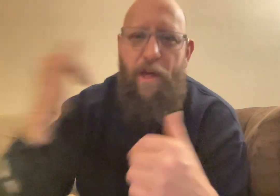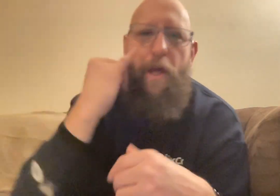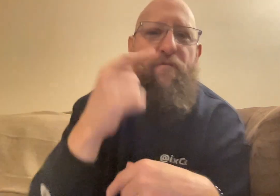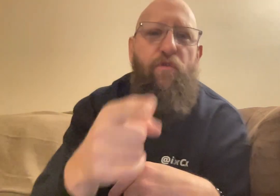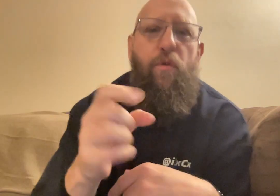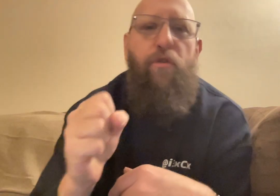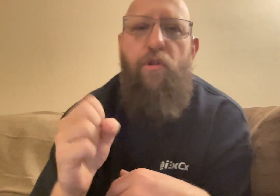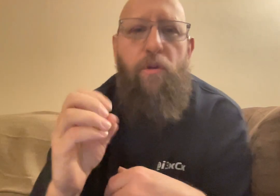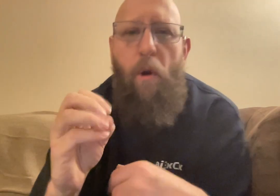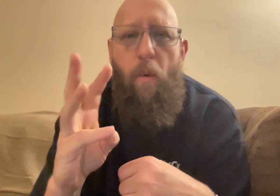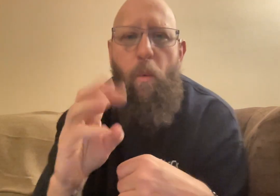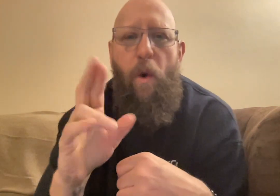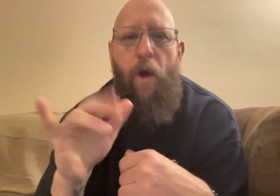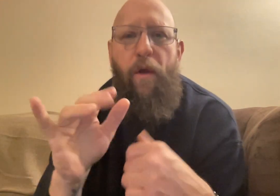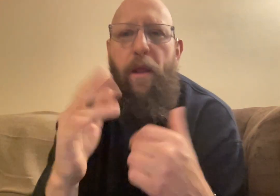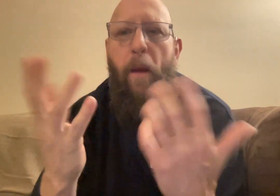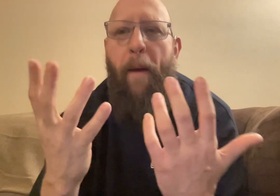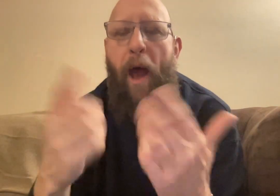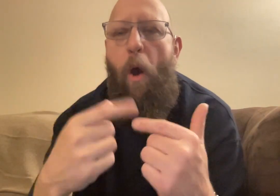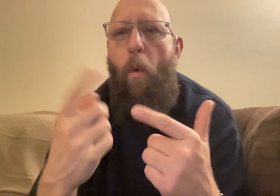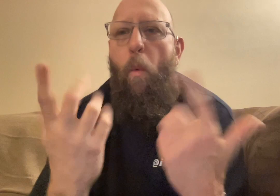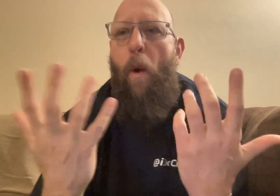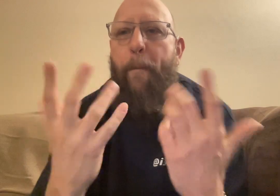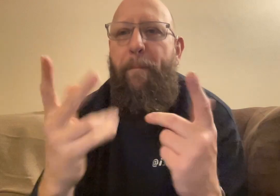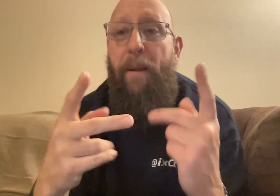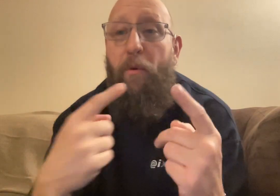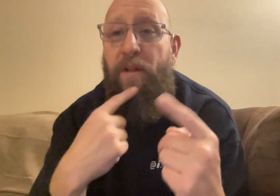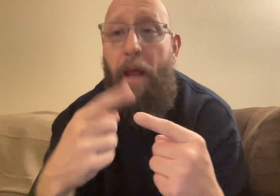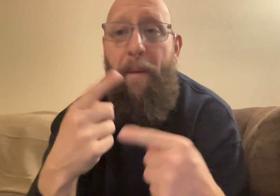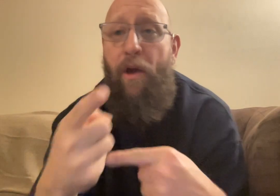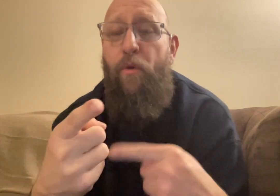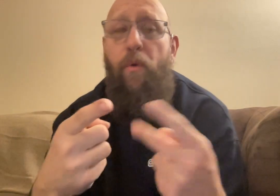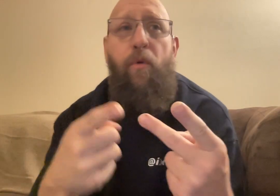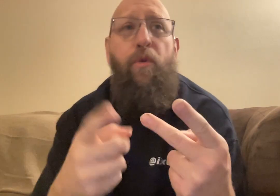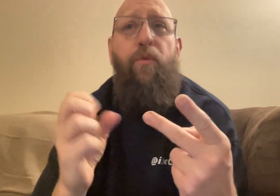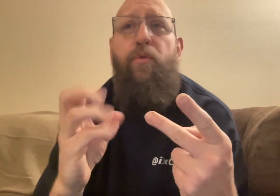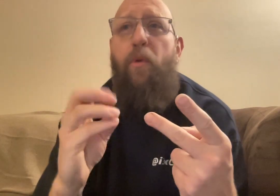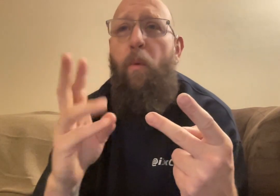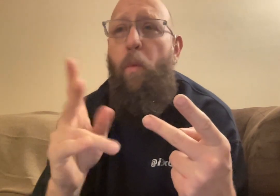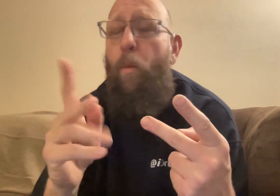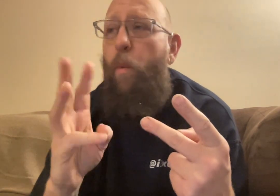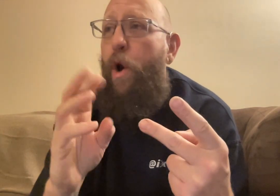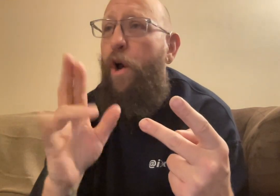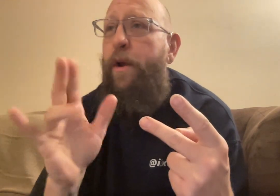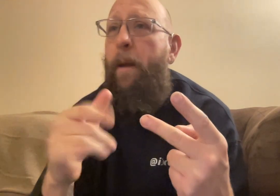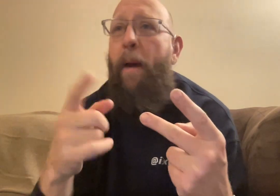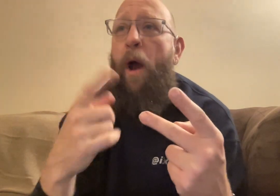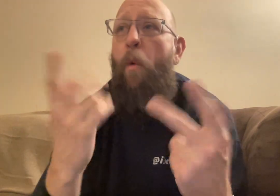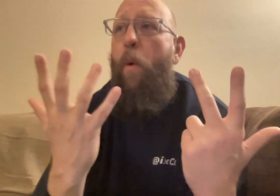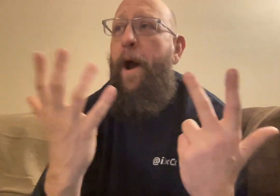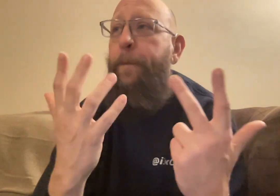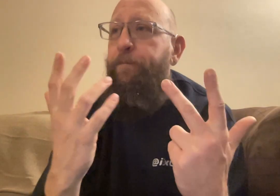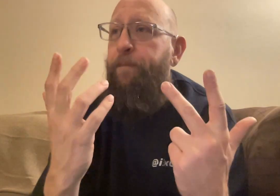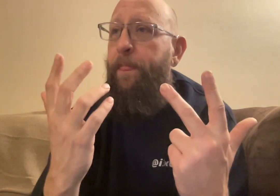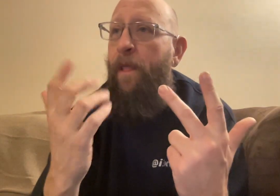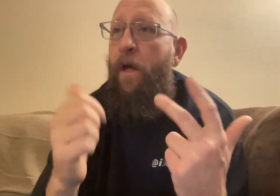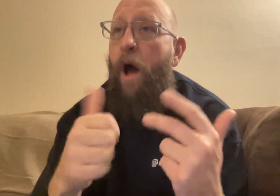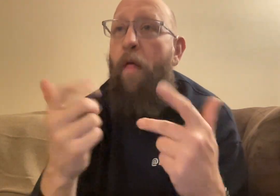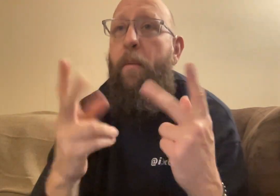If you're so worried about what people say about you, you're so worried about what other people